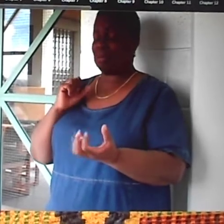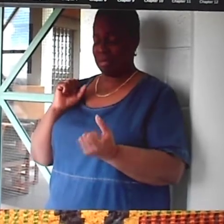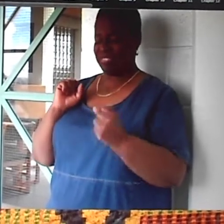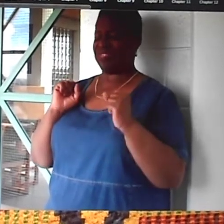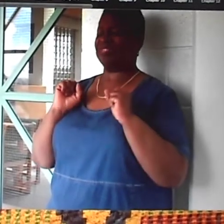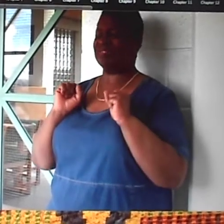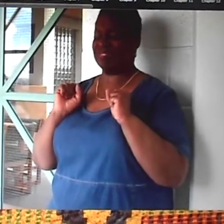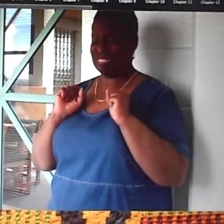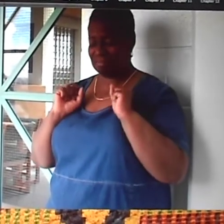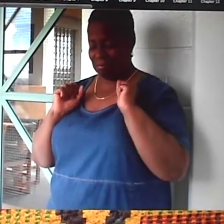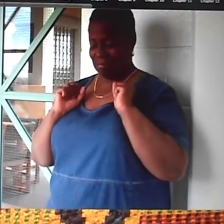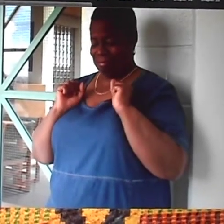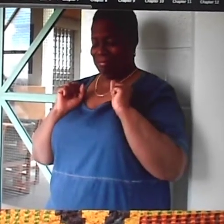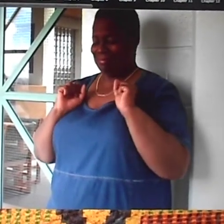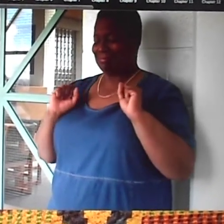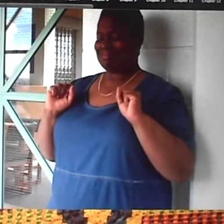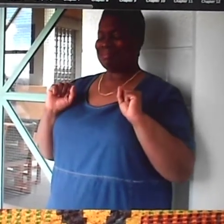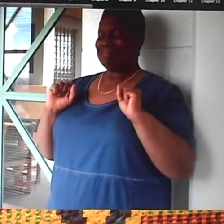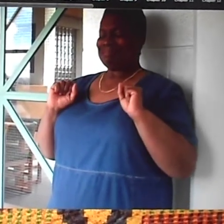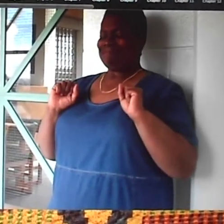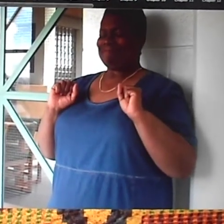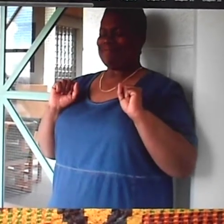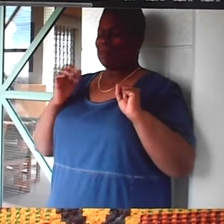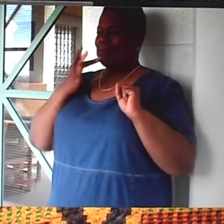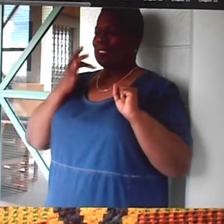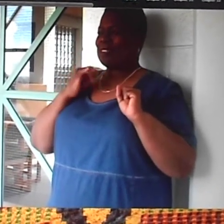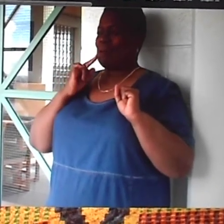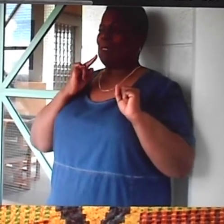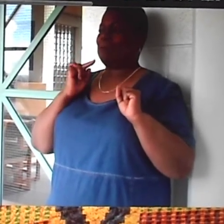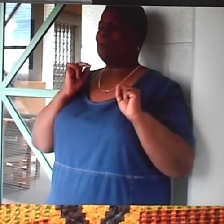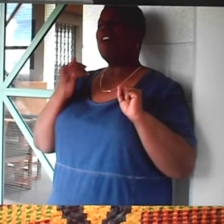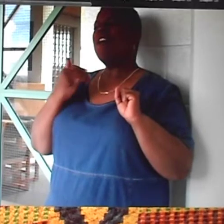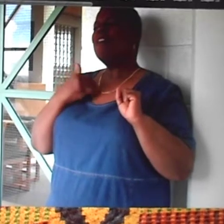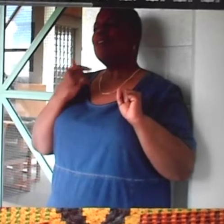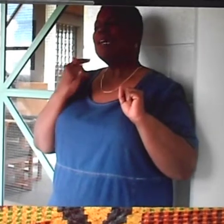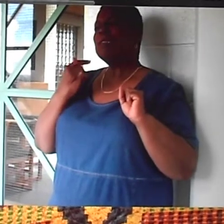was lumpy with clumps and it was just gross.